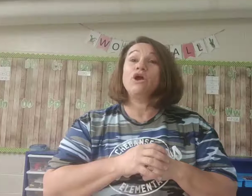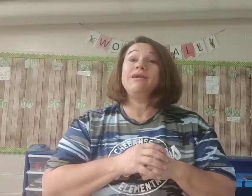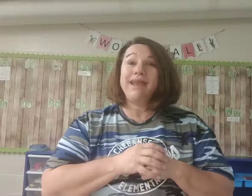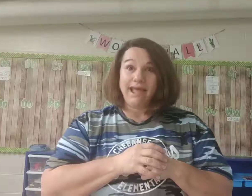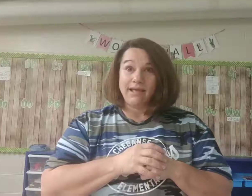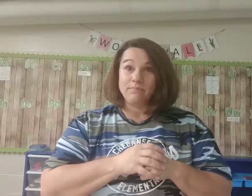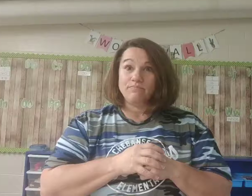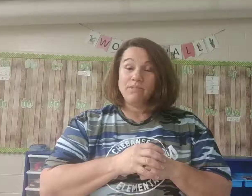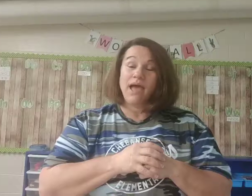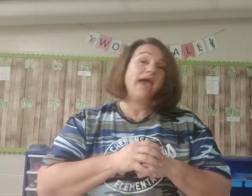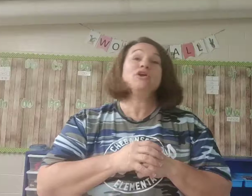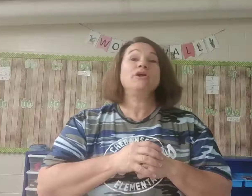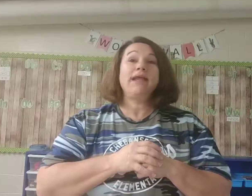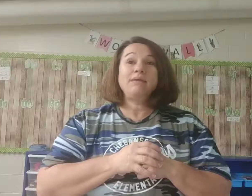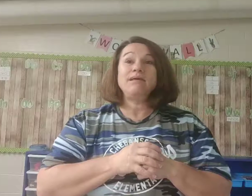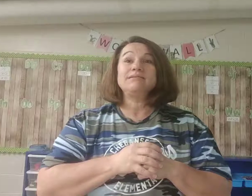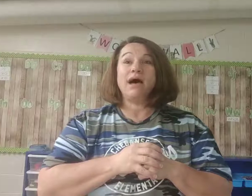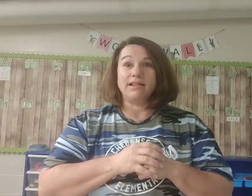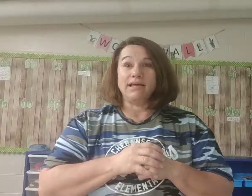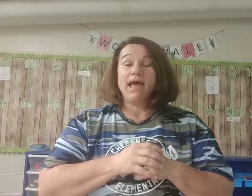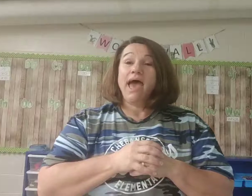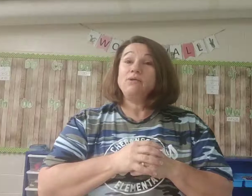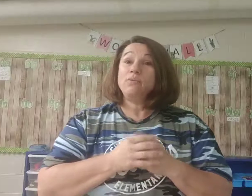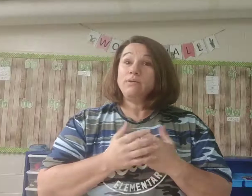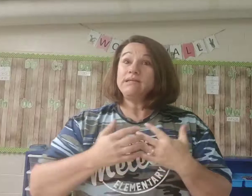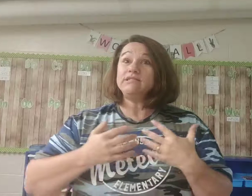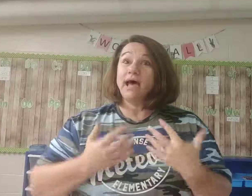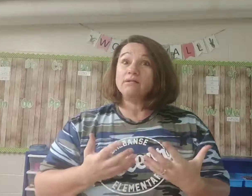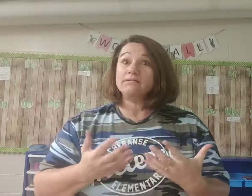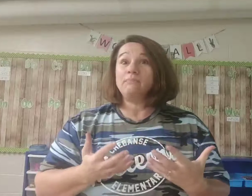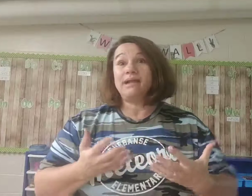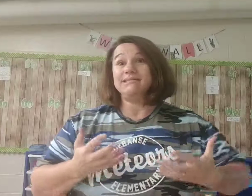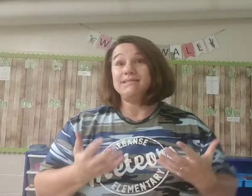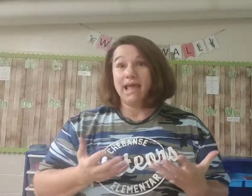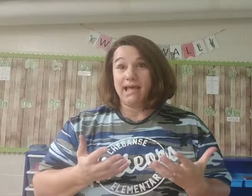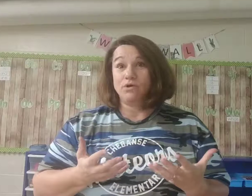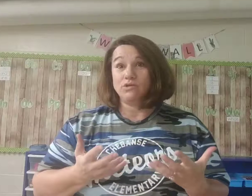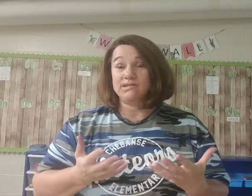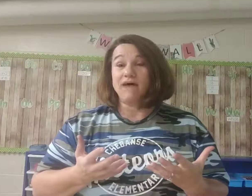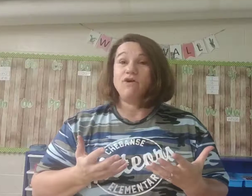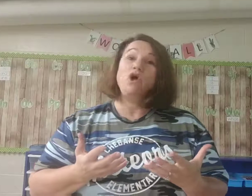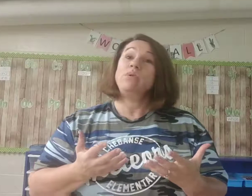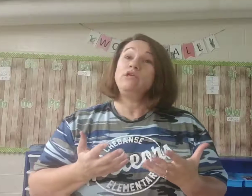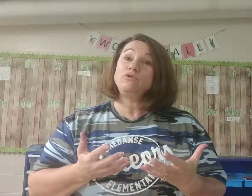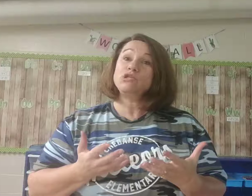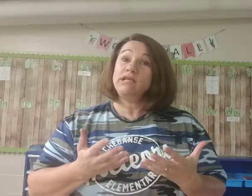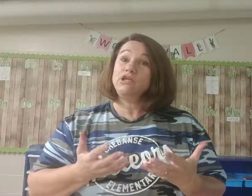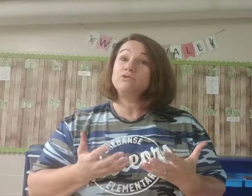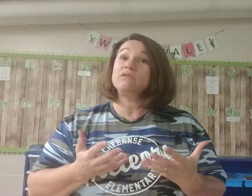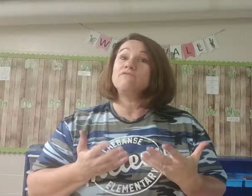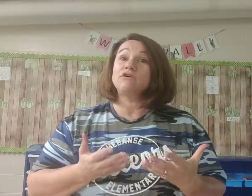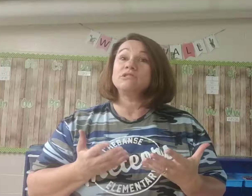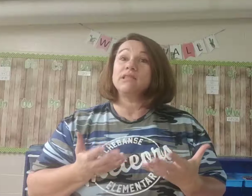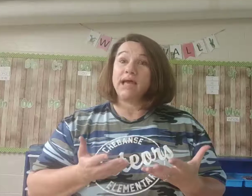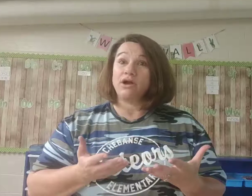her name. And her name is Holly. And when we tell somebody's name who's deaf, we usually use the first letter